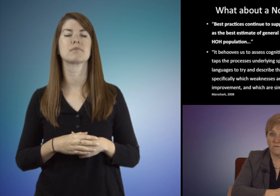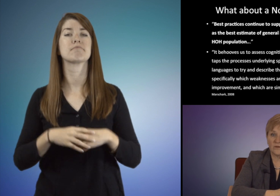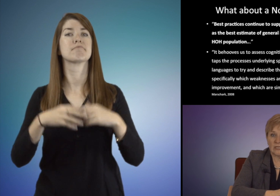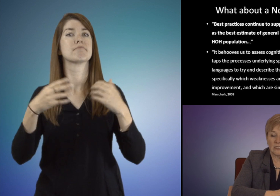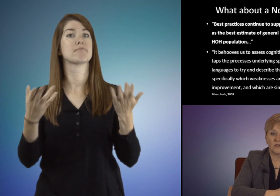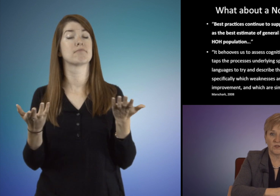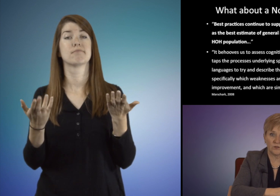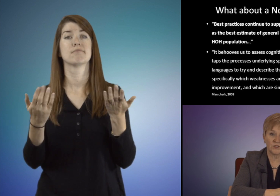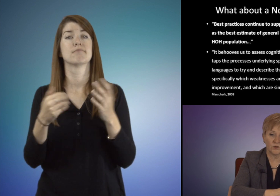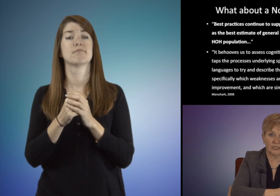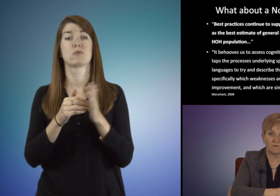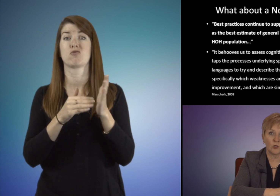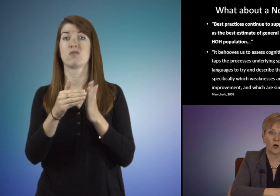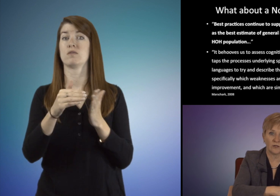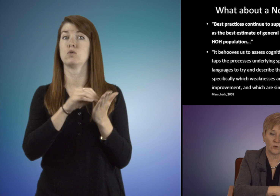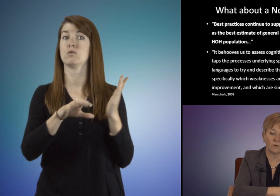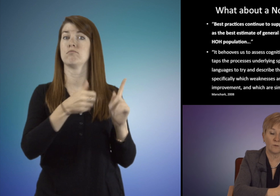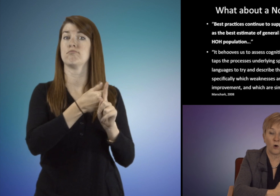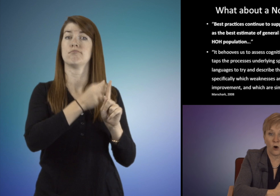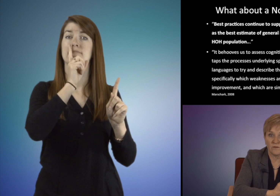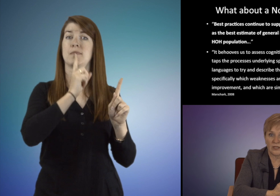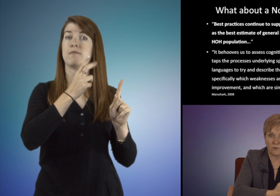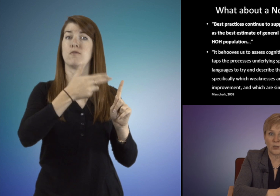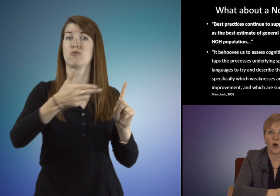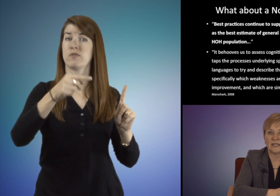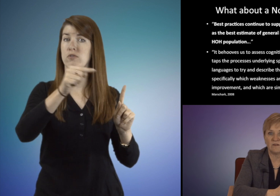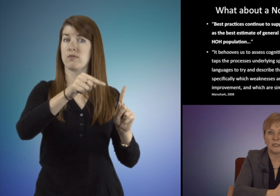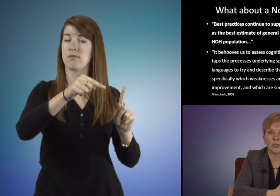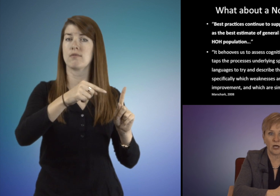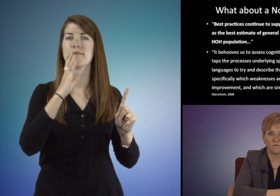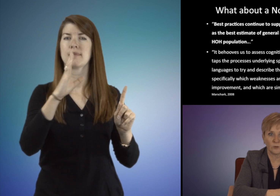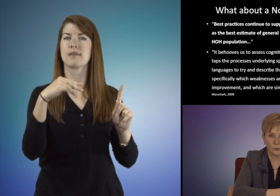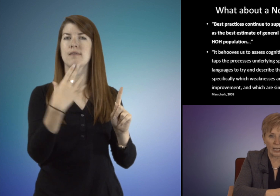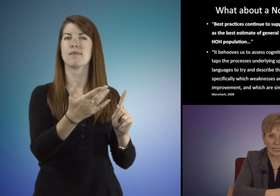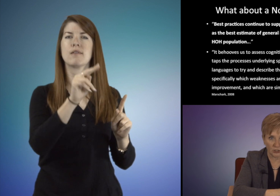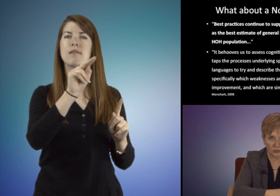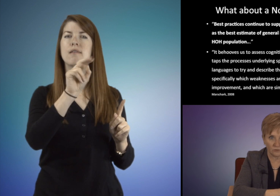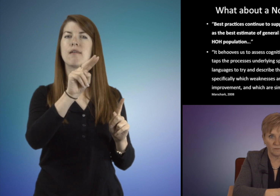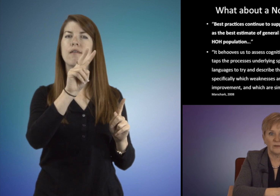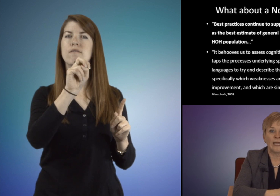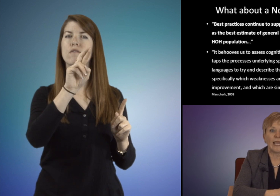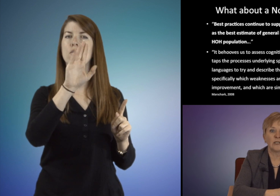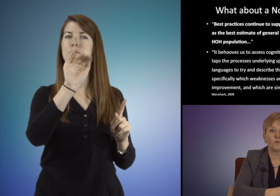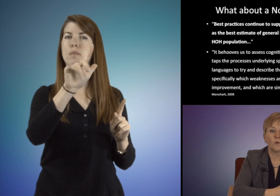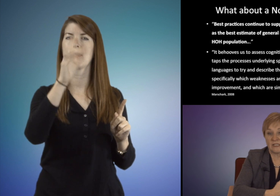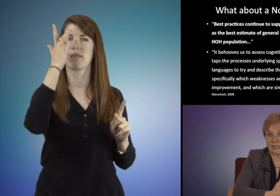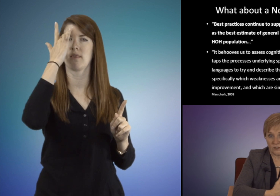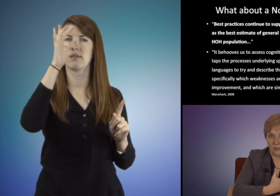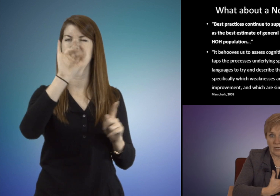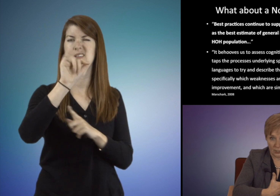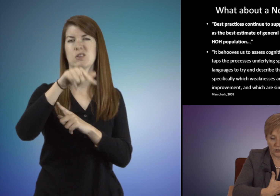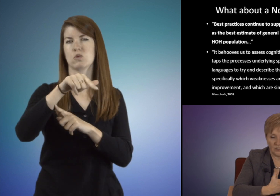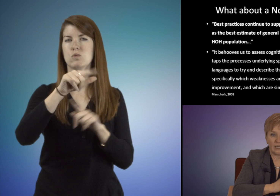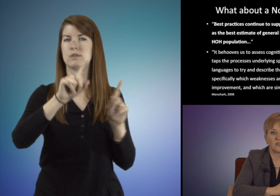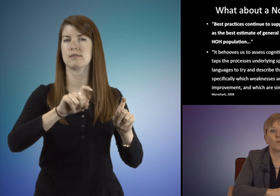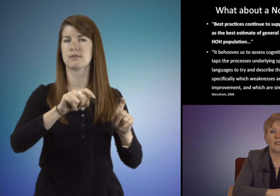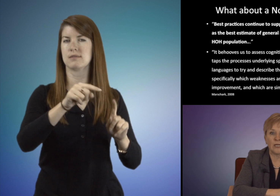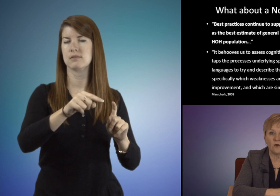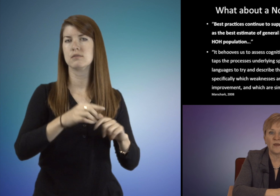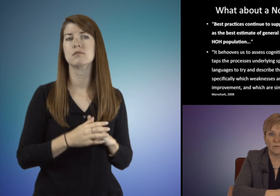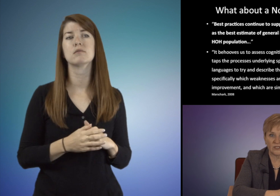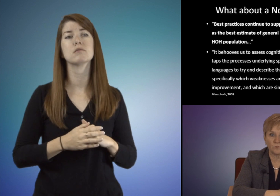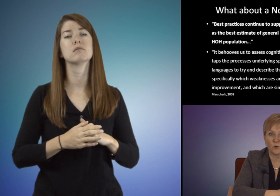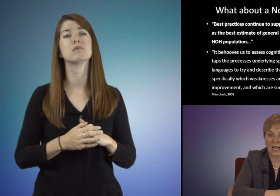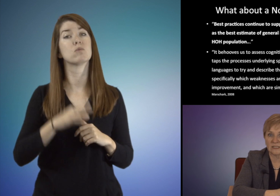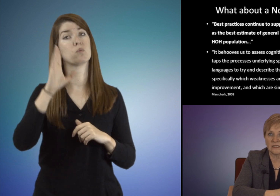So often, students who are deaf and hard of hearing are given a nonverbal IQ and test, an IQ test. We